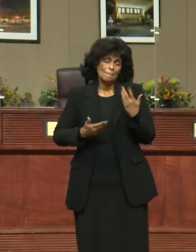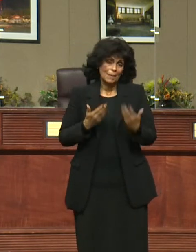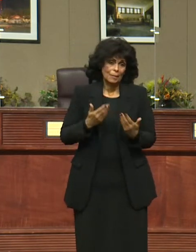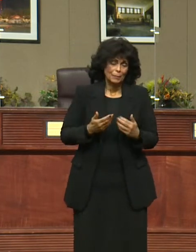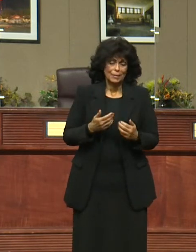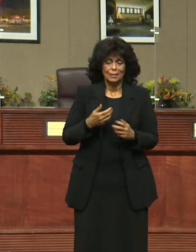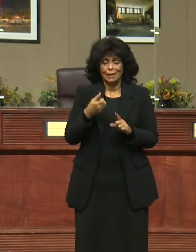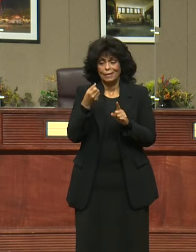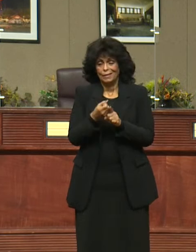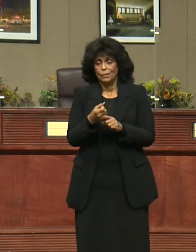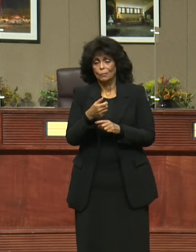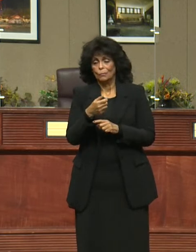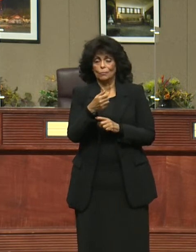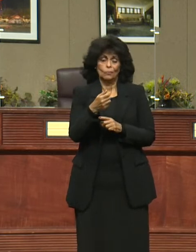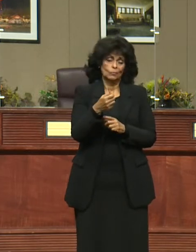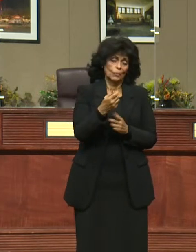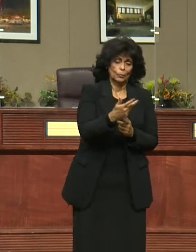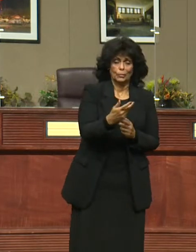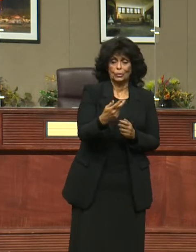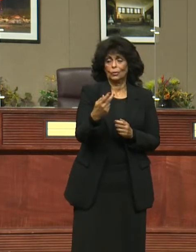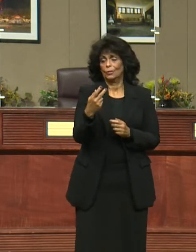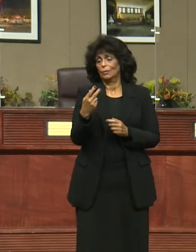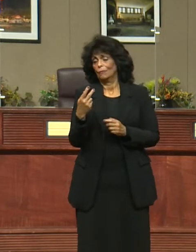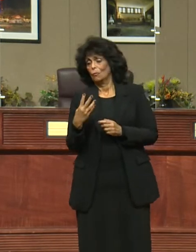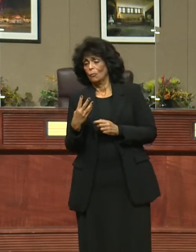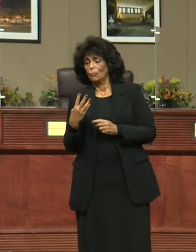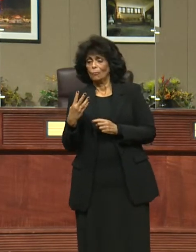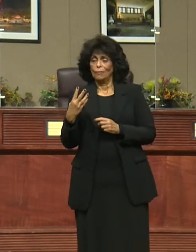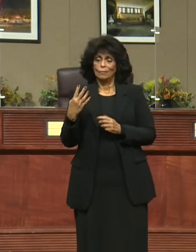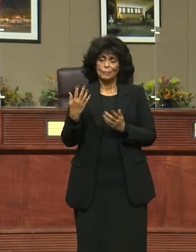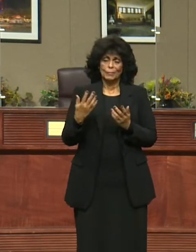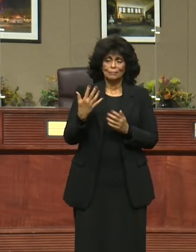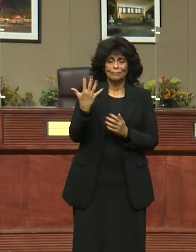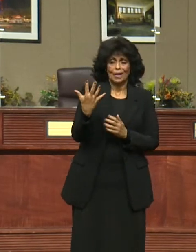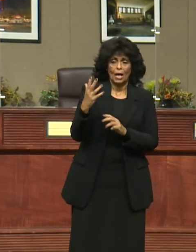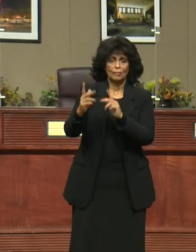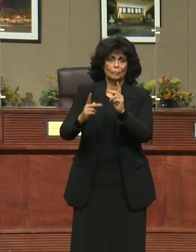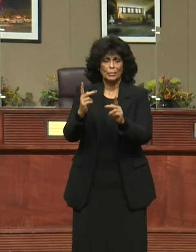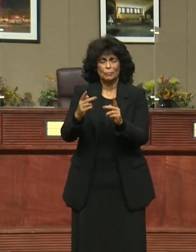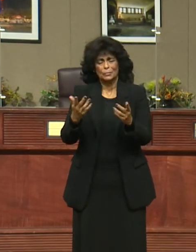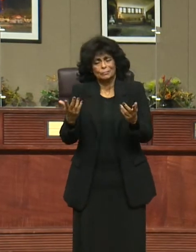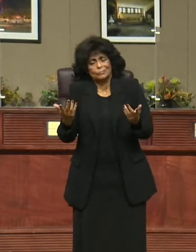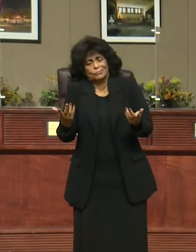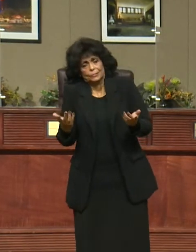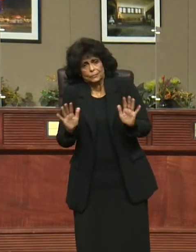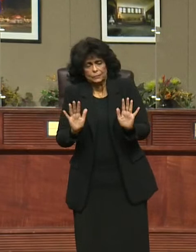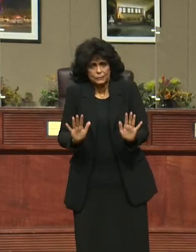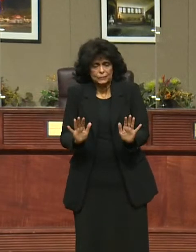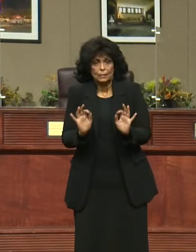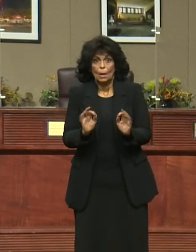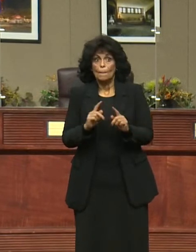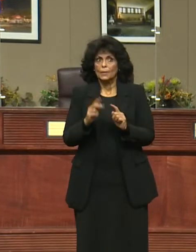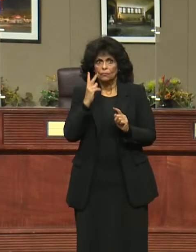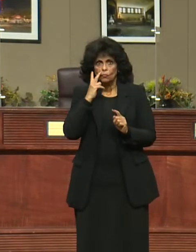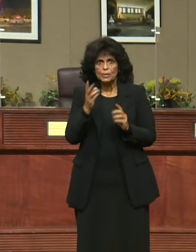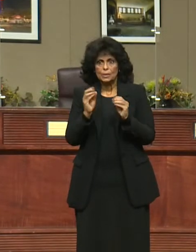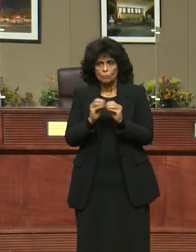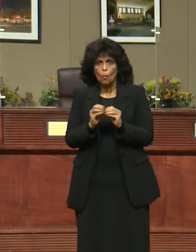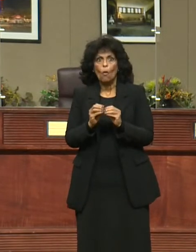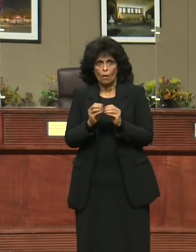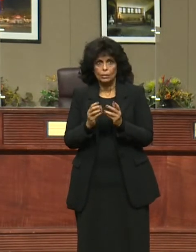we will not readily see it. But if it happens in large volume, it will blip in the